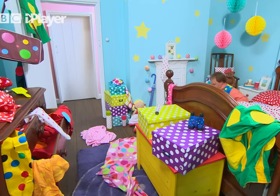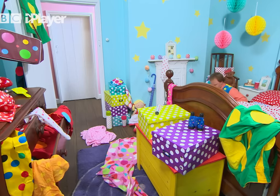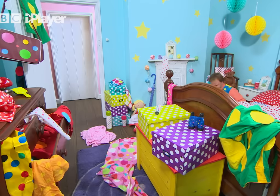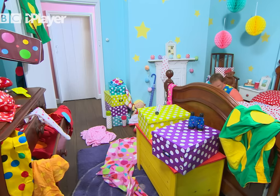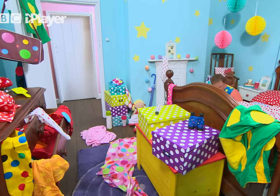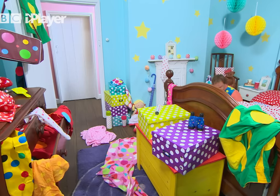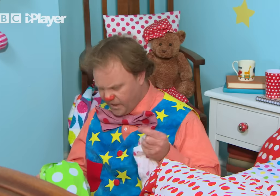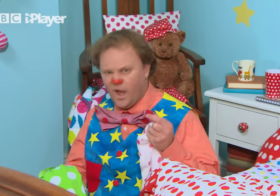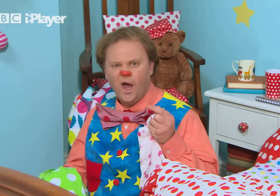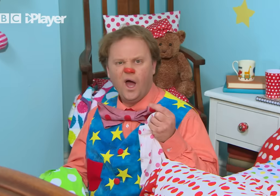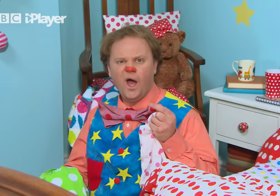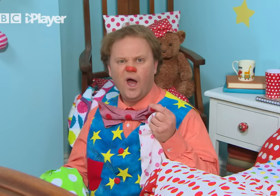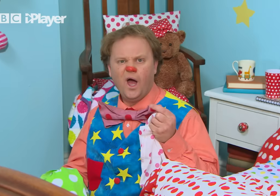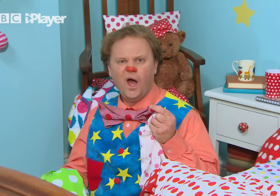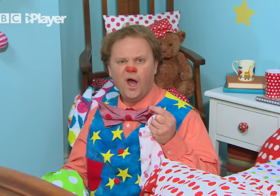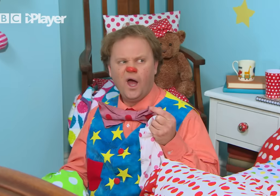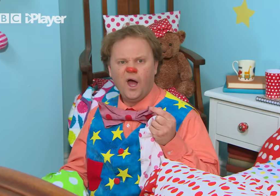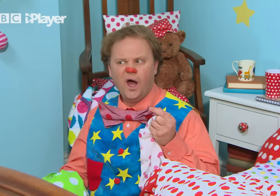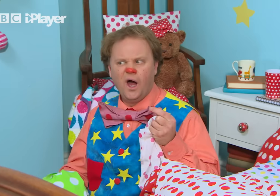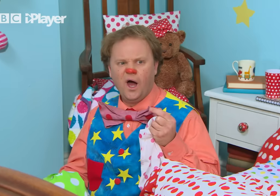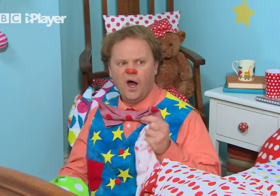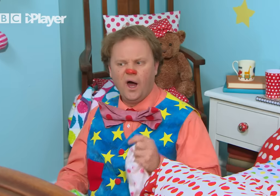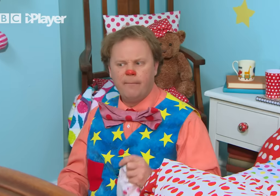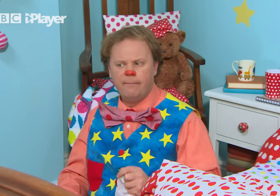anything else about the thing that you've lost?